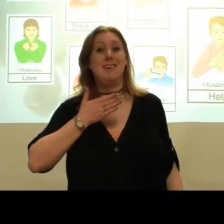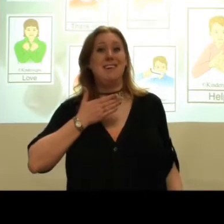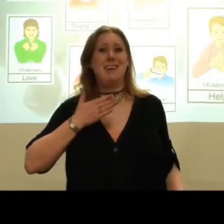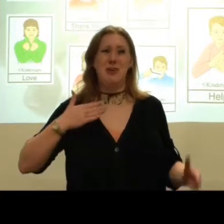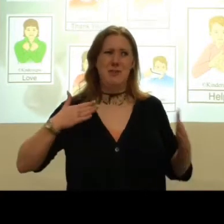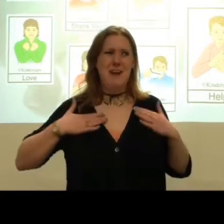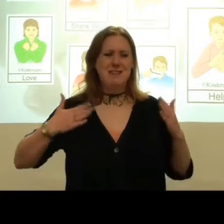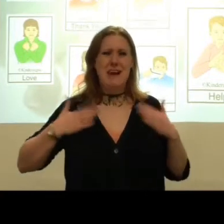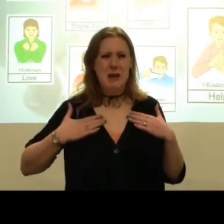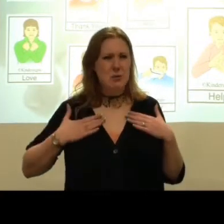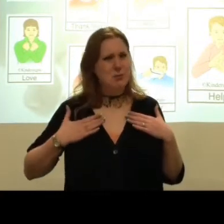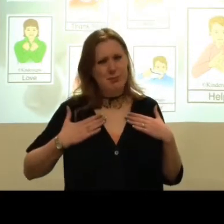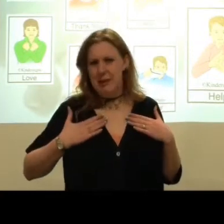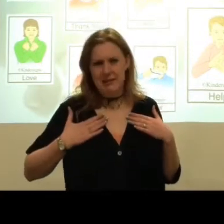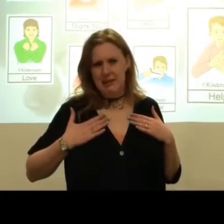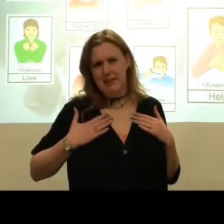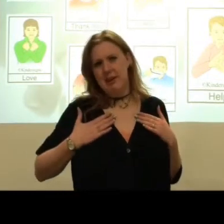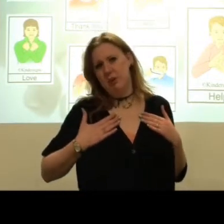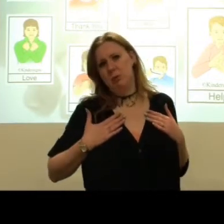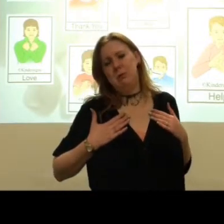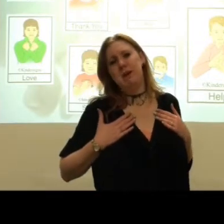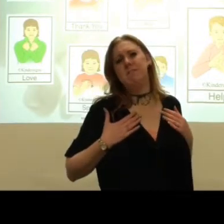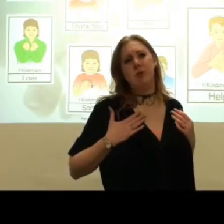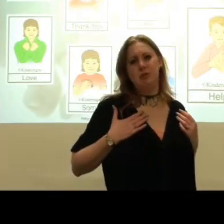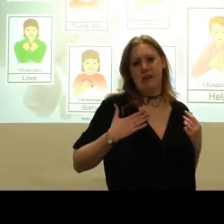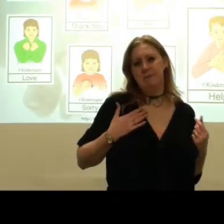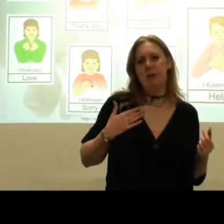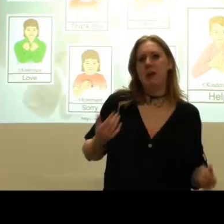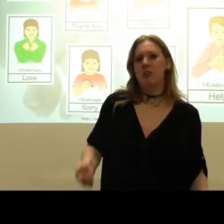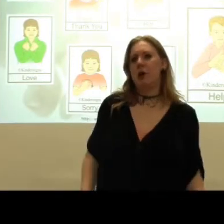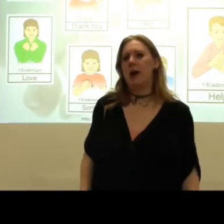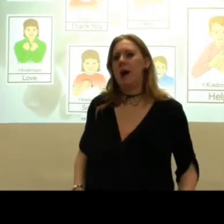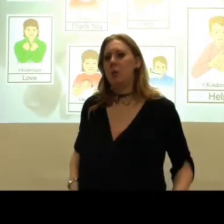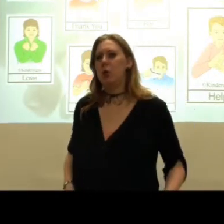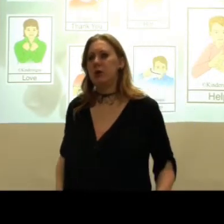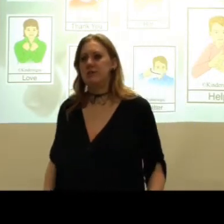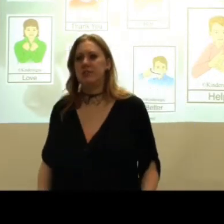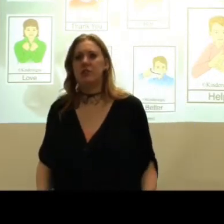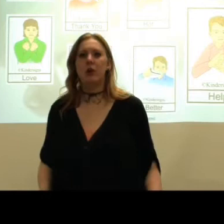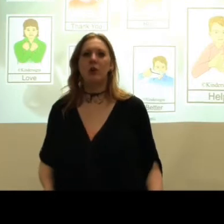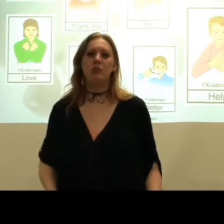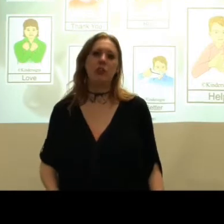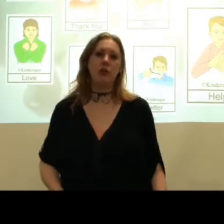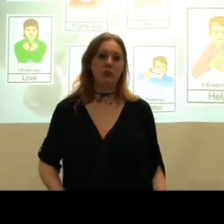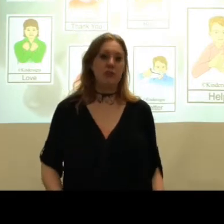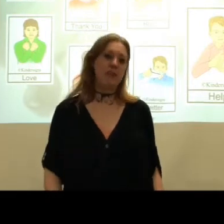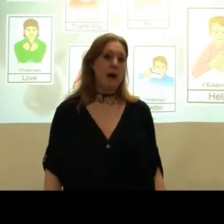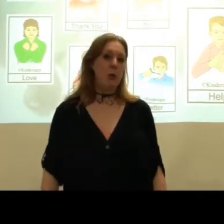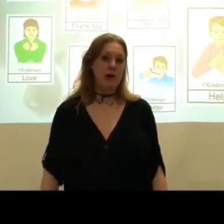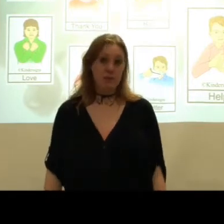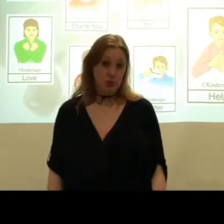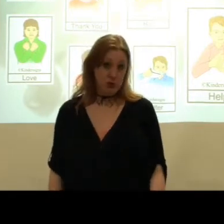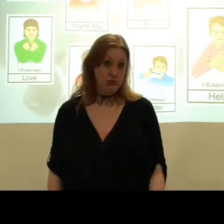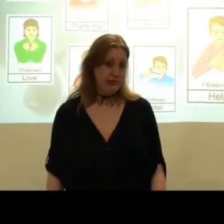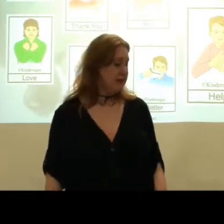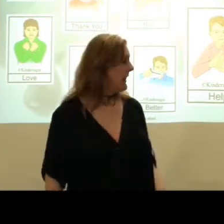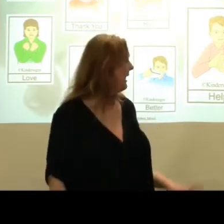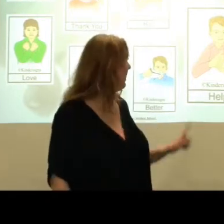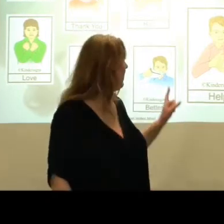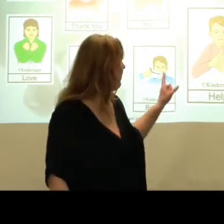you know, if that's help, it would be confusing. So I would discourage the use of that one if you do see that.